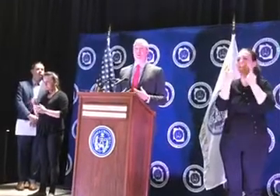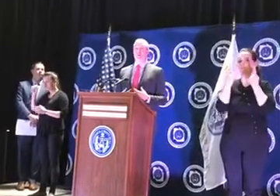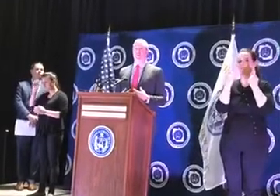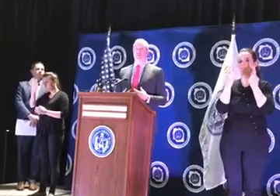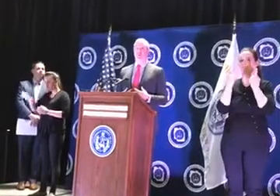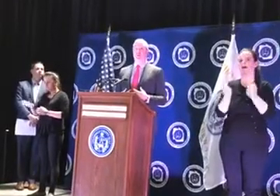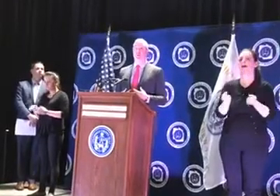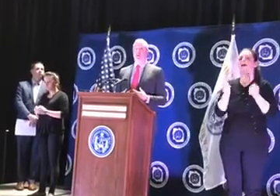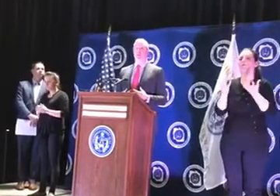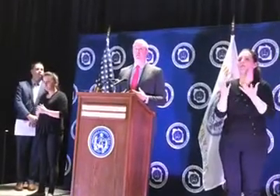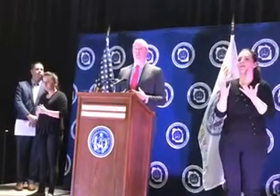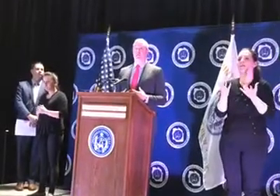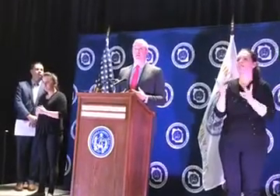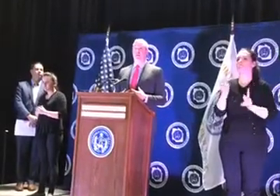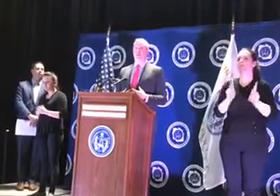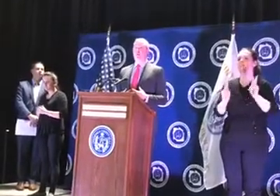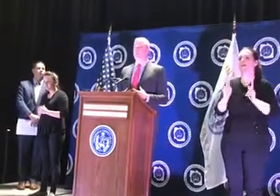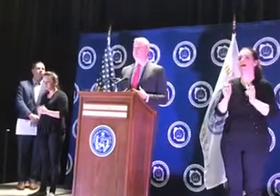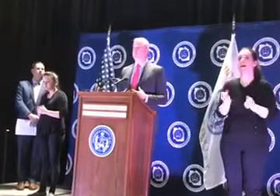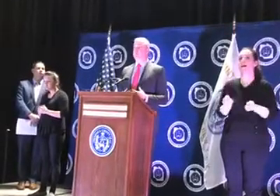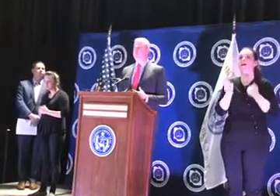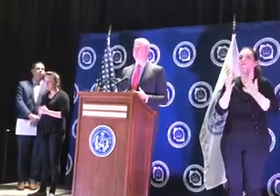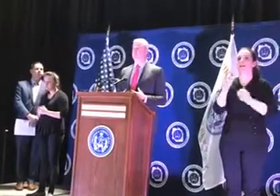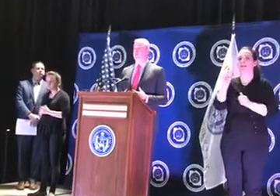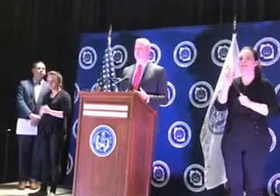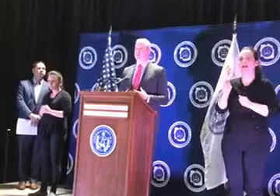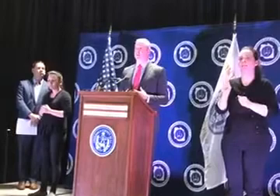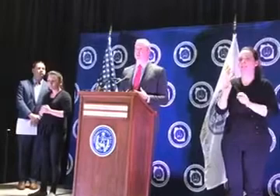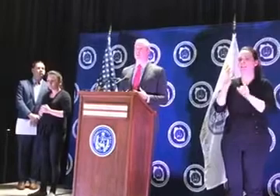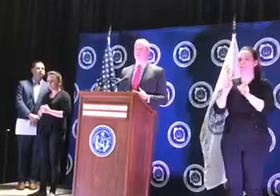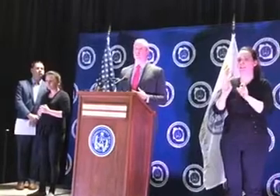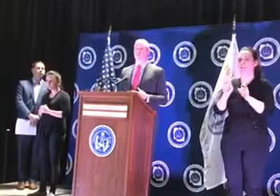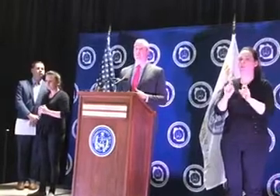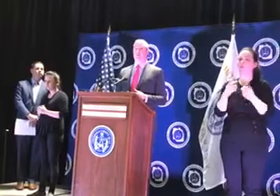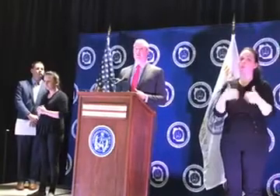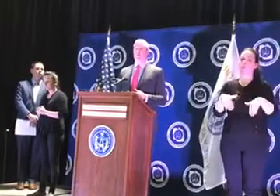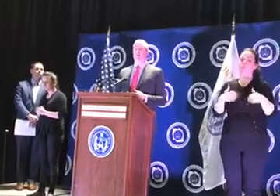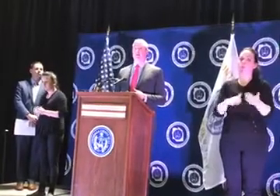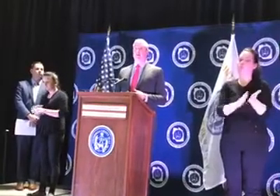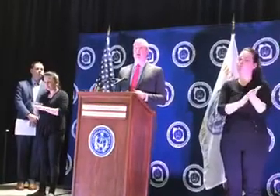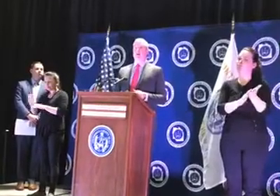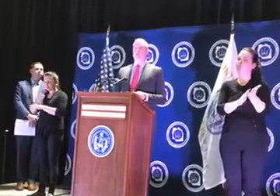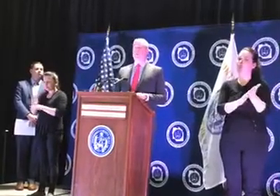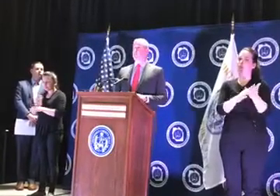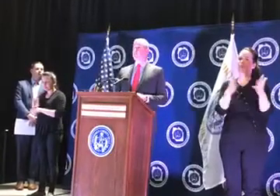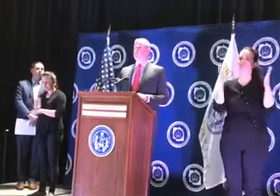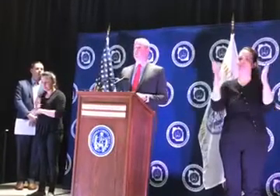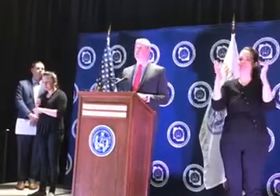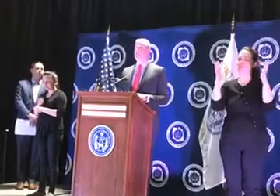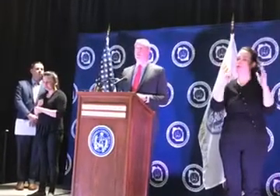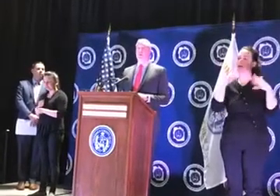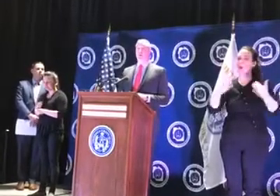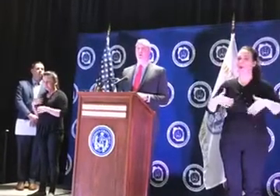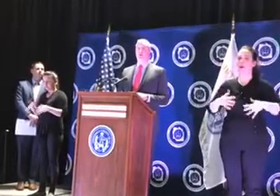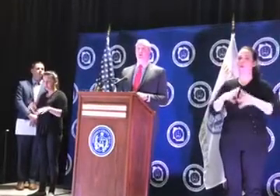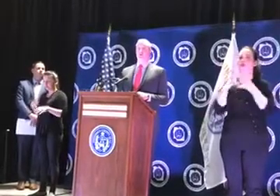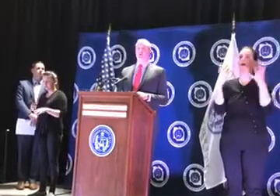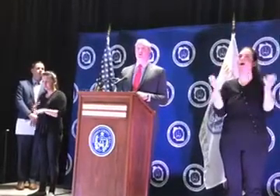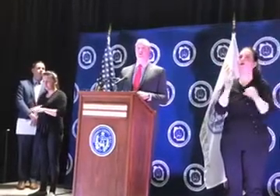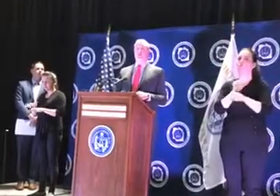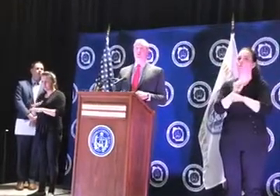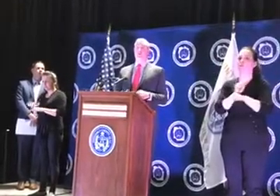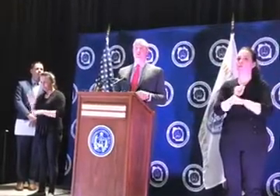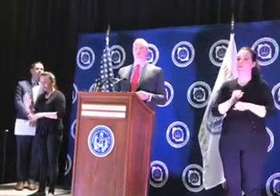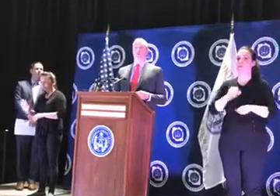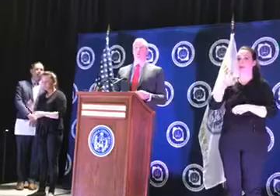from our hospital alone, I think that they should be commended for the work that they're doing. And then the third would be PPE.